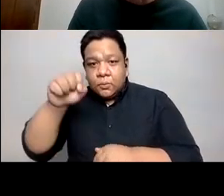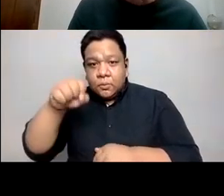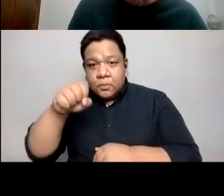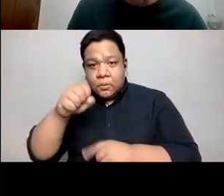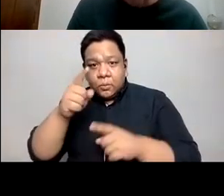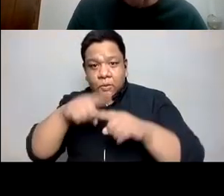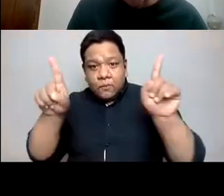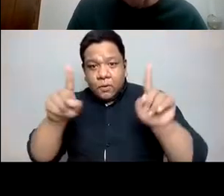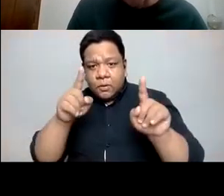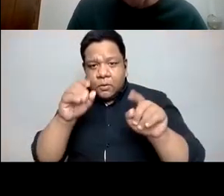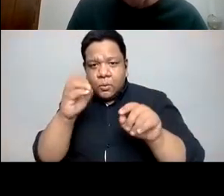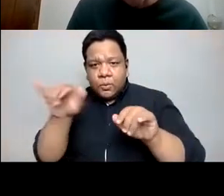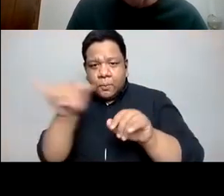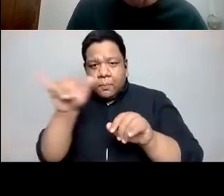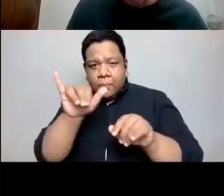Or the same?